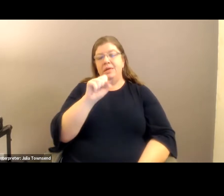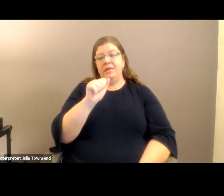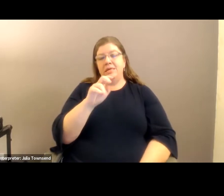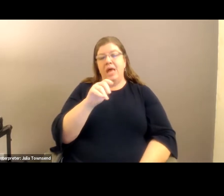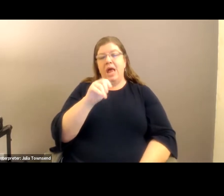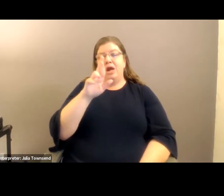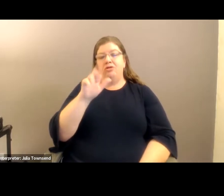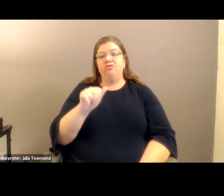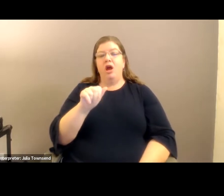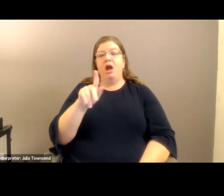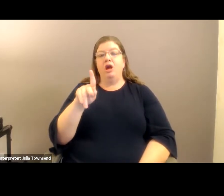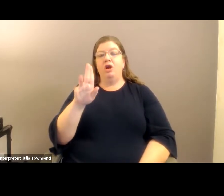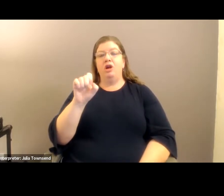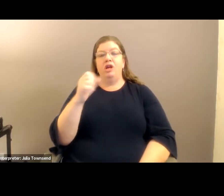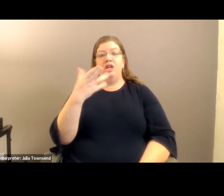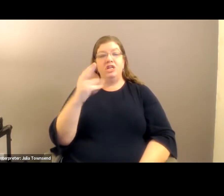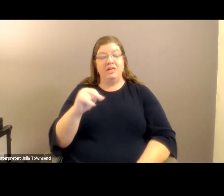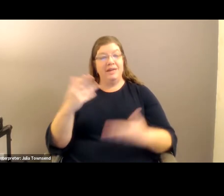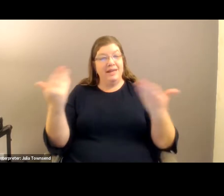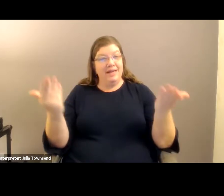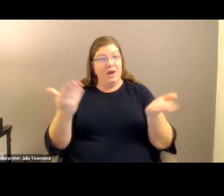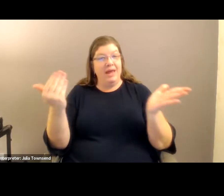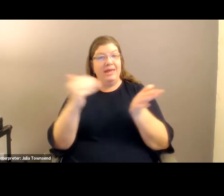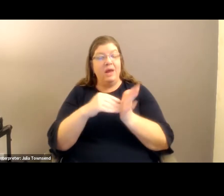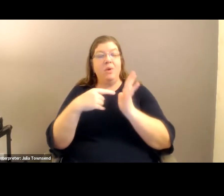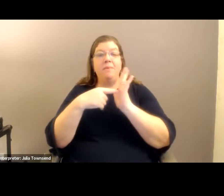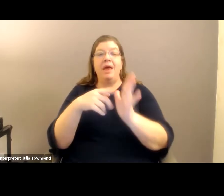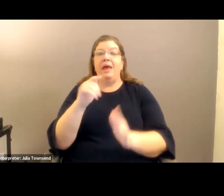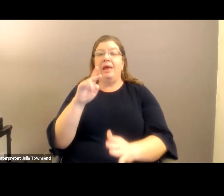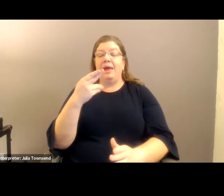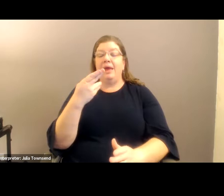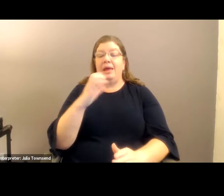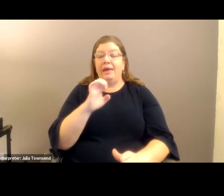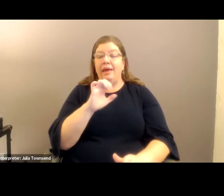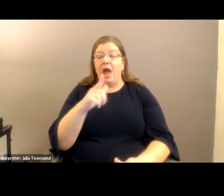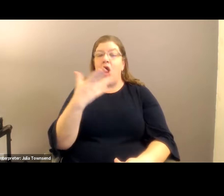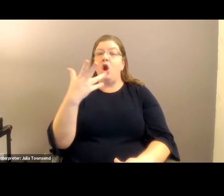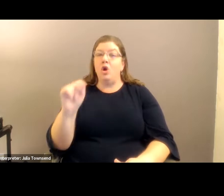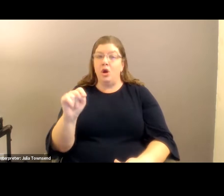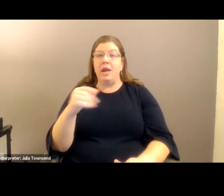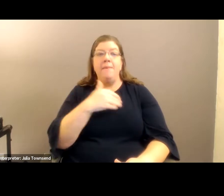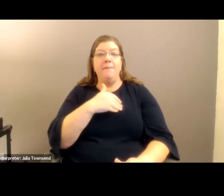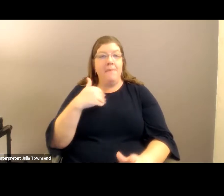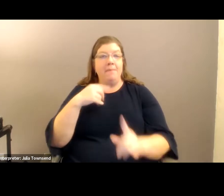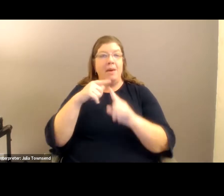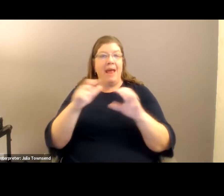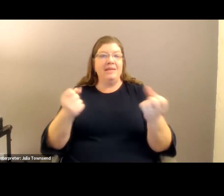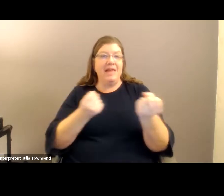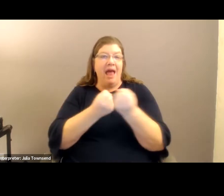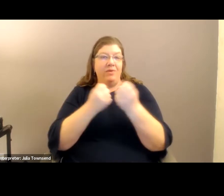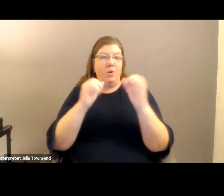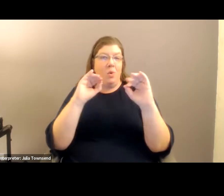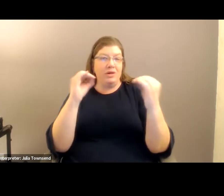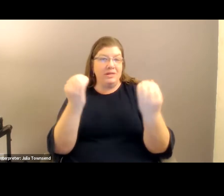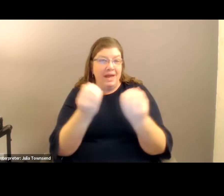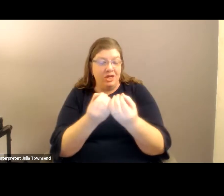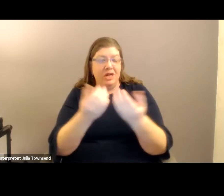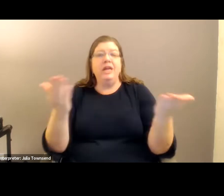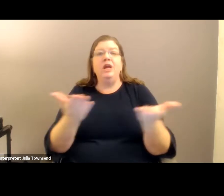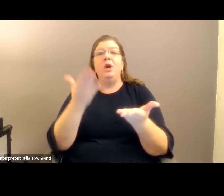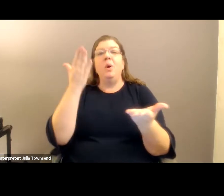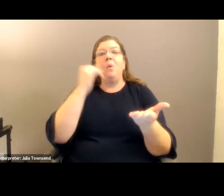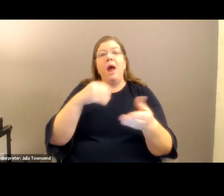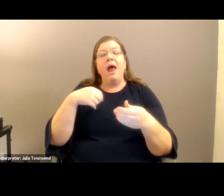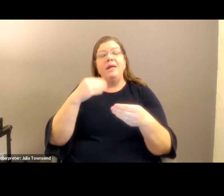Cushion. I'm here again representing CalPERC, the member-based advocacy organization. And I'm here today to give